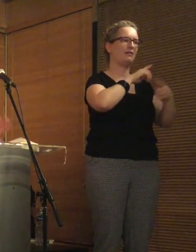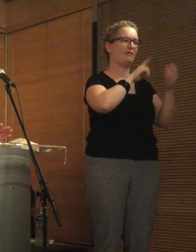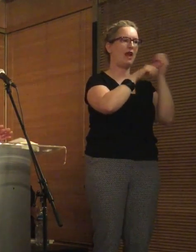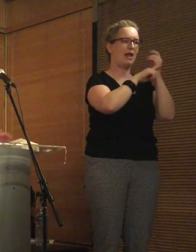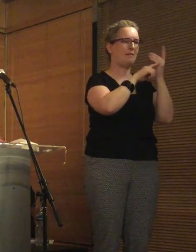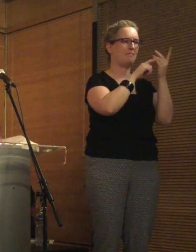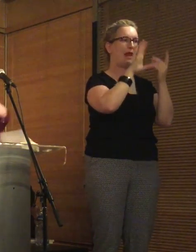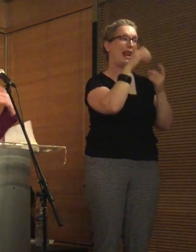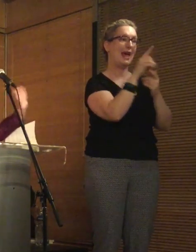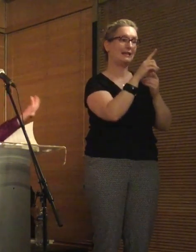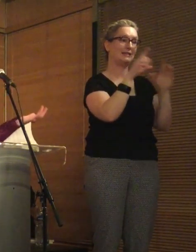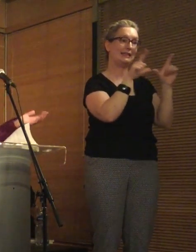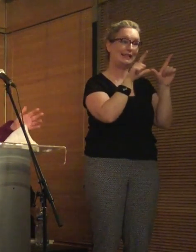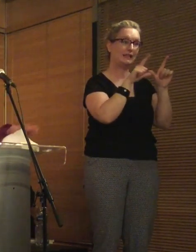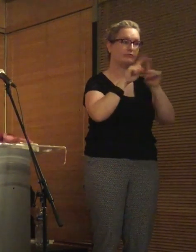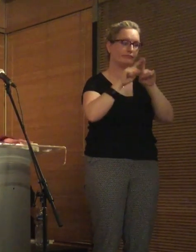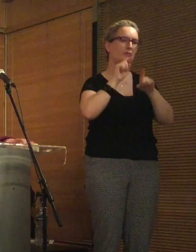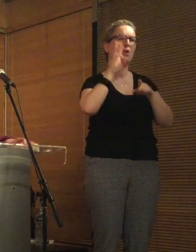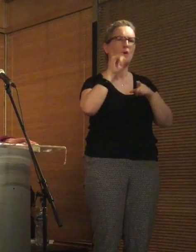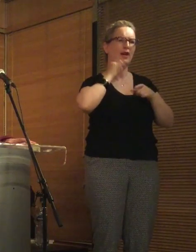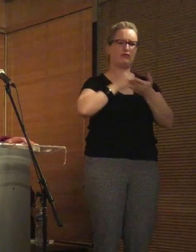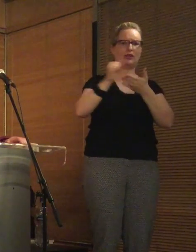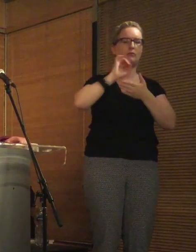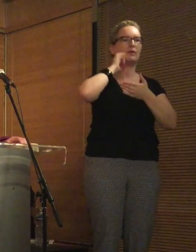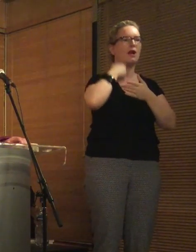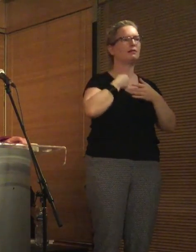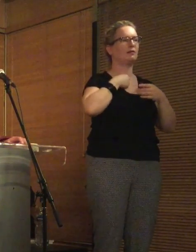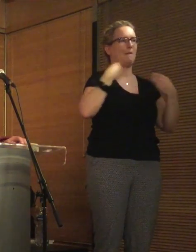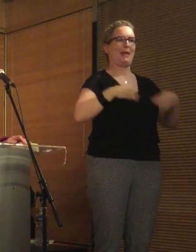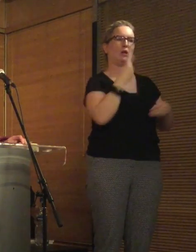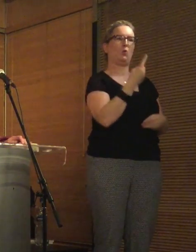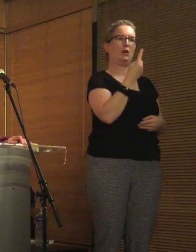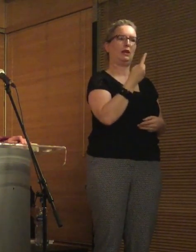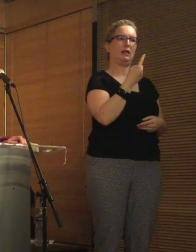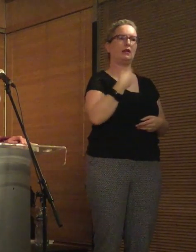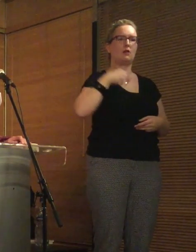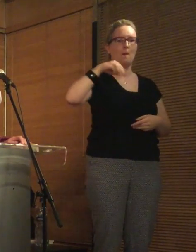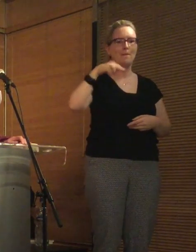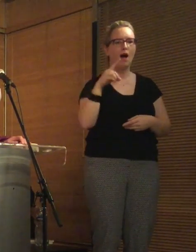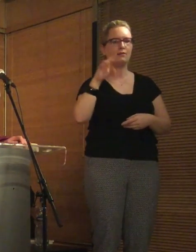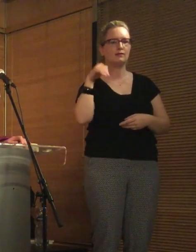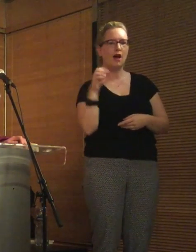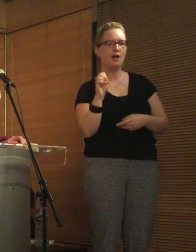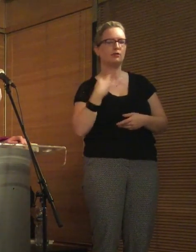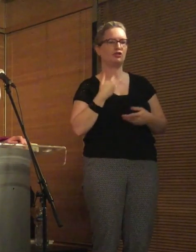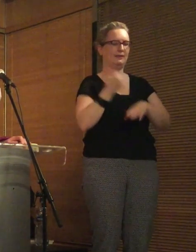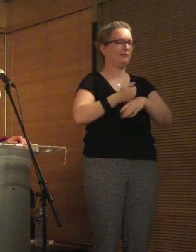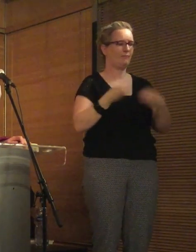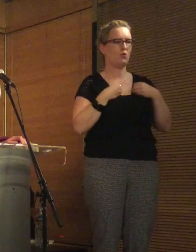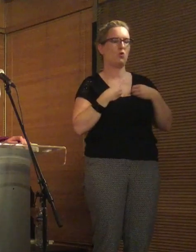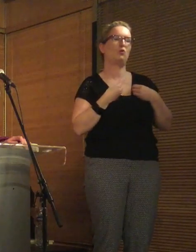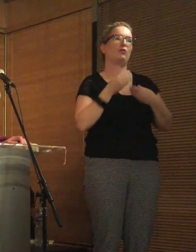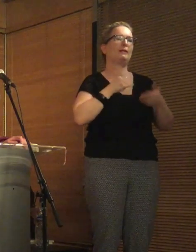they were closed to women. They were men's only club. So in 1900, she founded her own